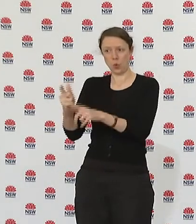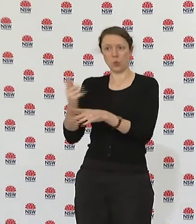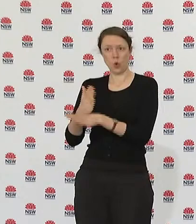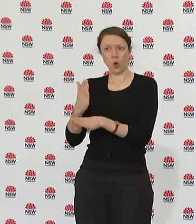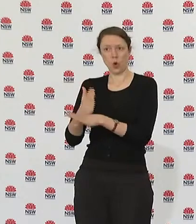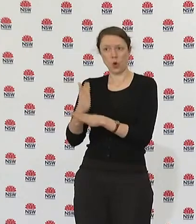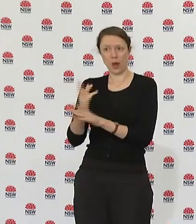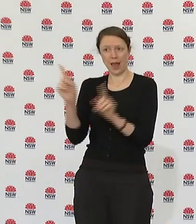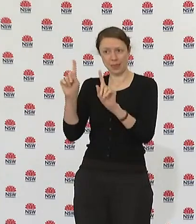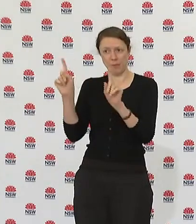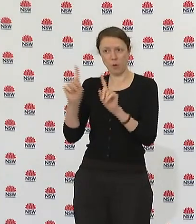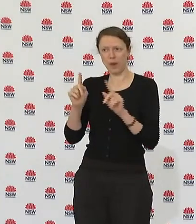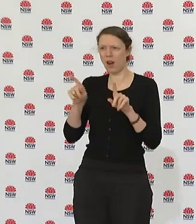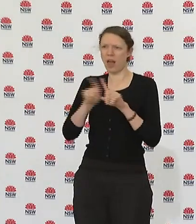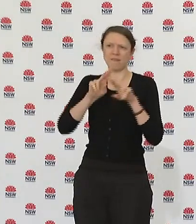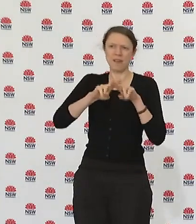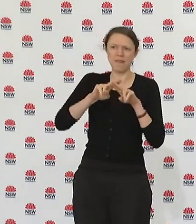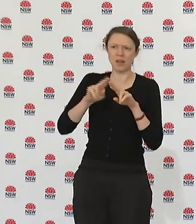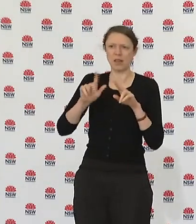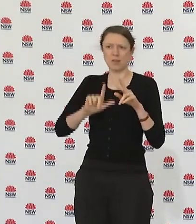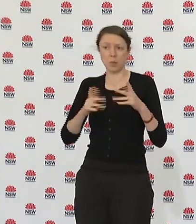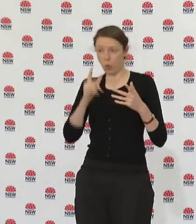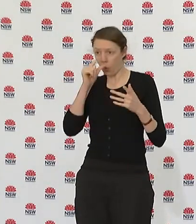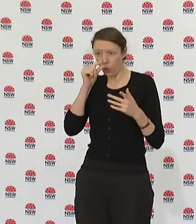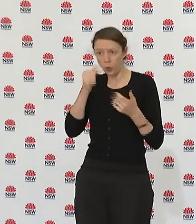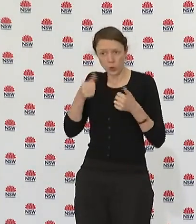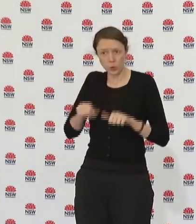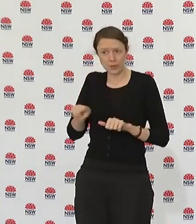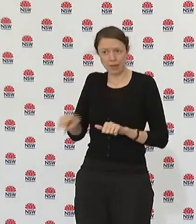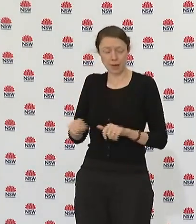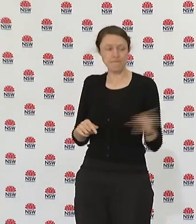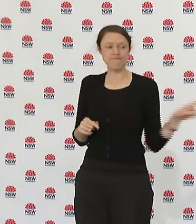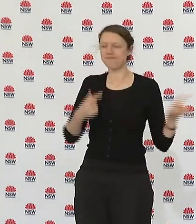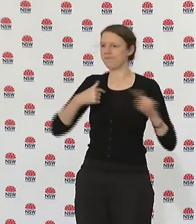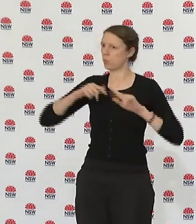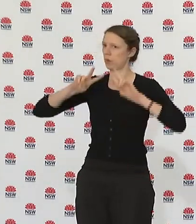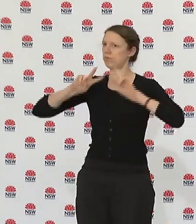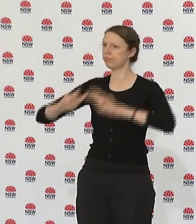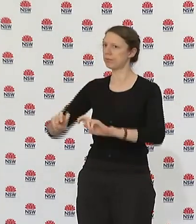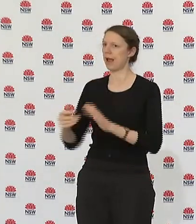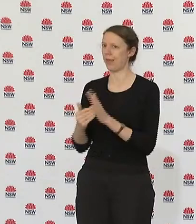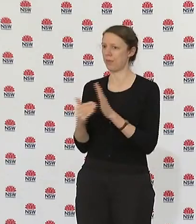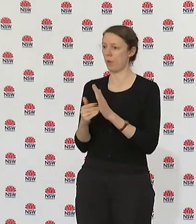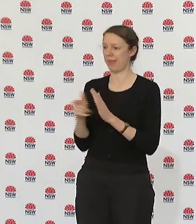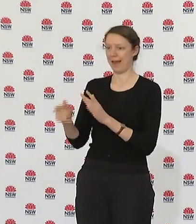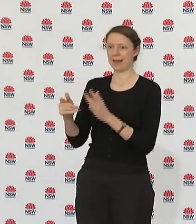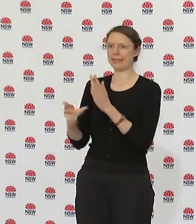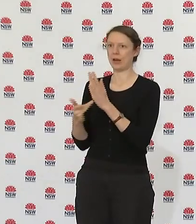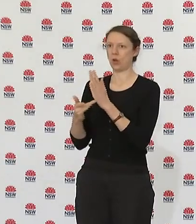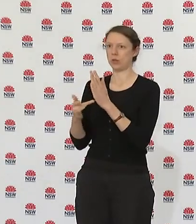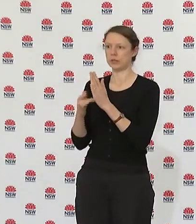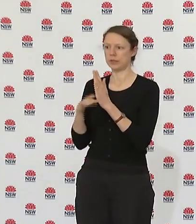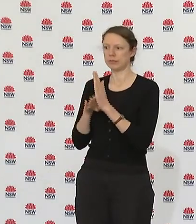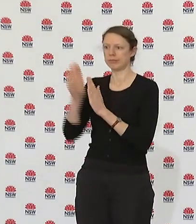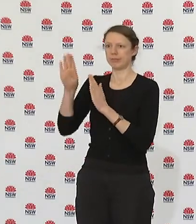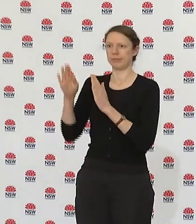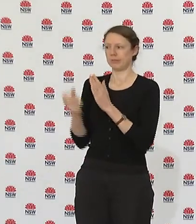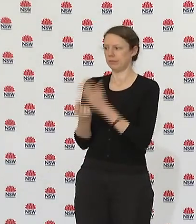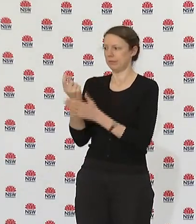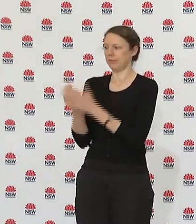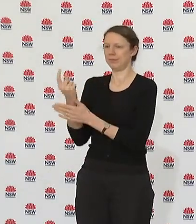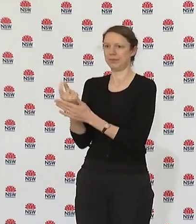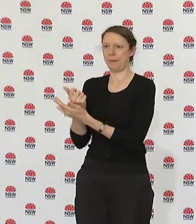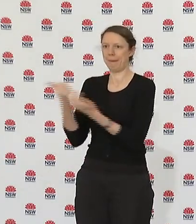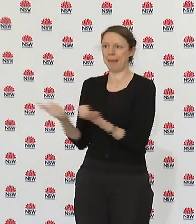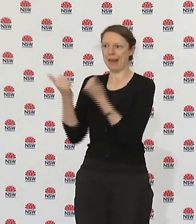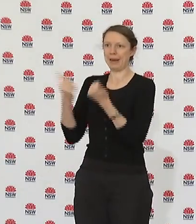that's something we're been actively reviewing. The technology changes all the time. It's been a rapid surge of new technologies in terms